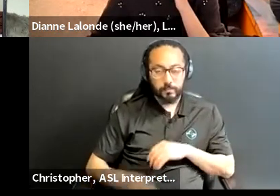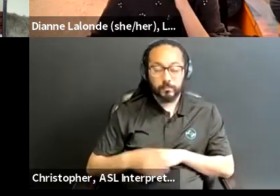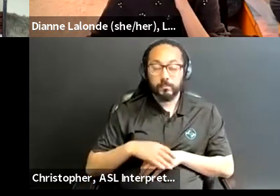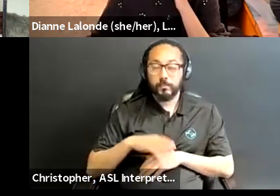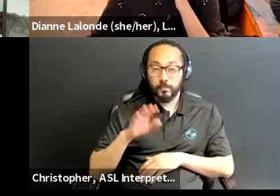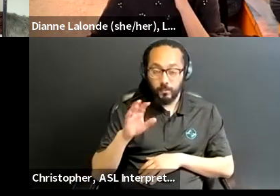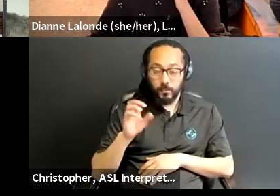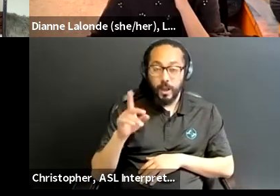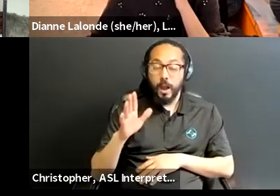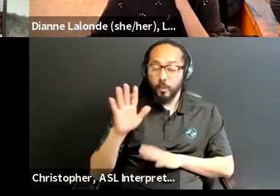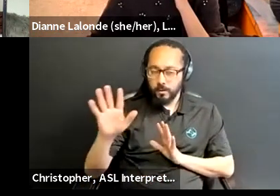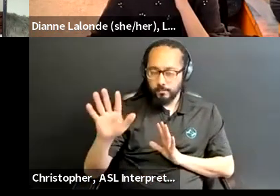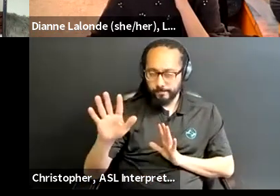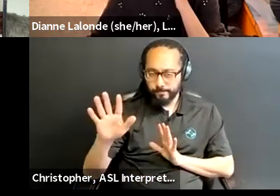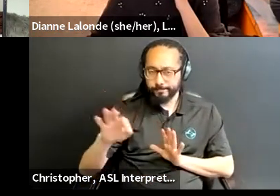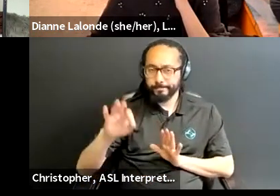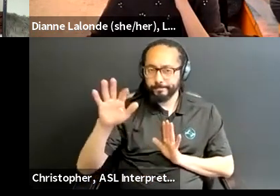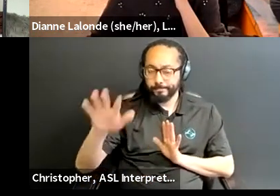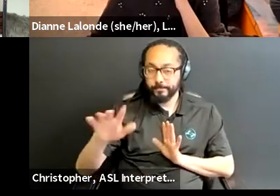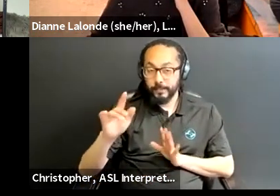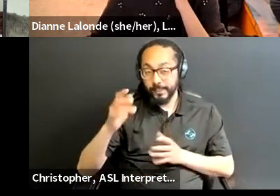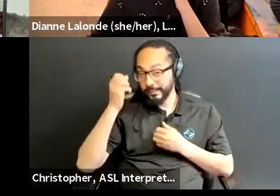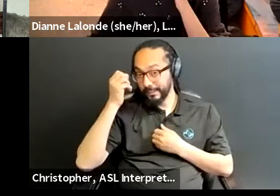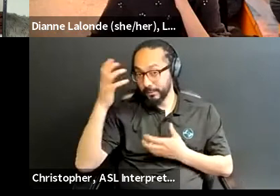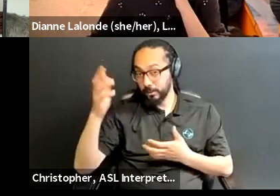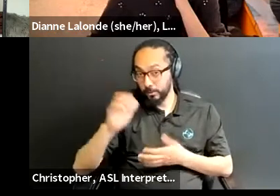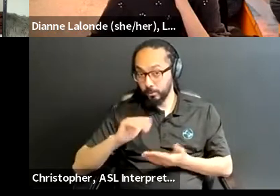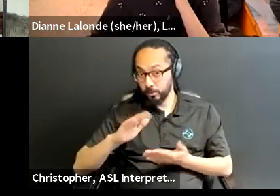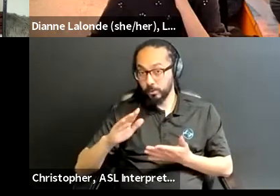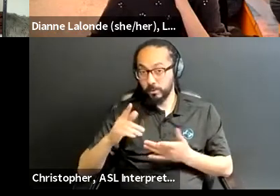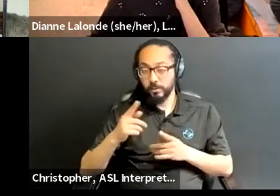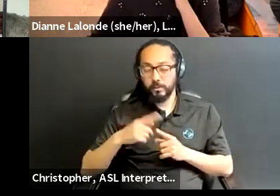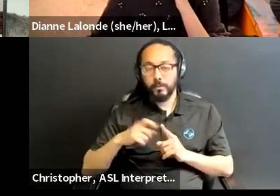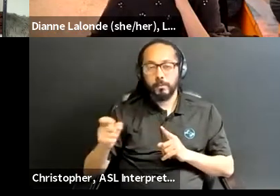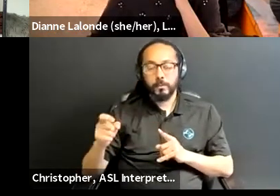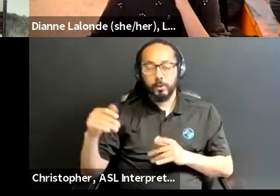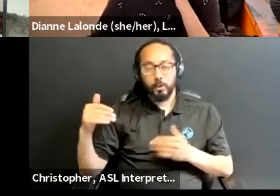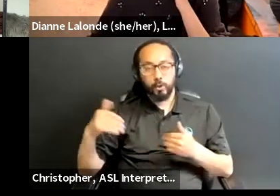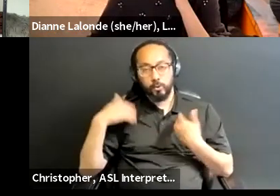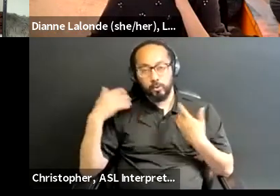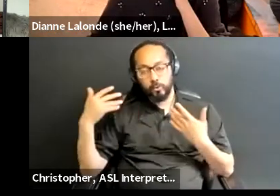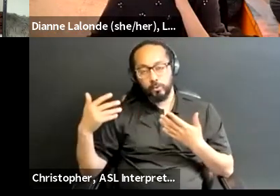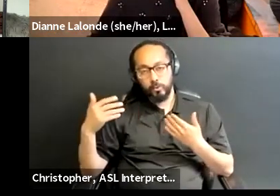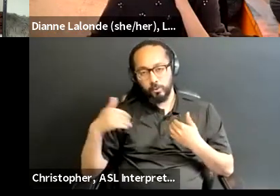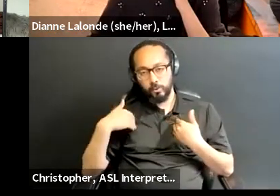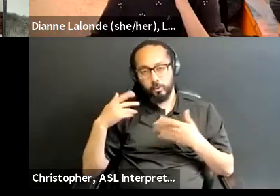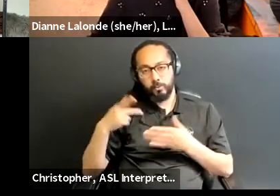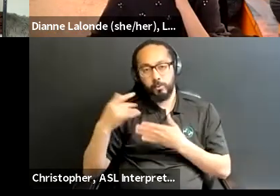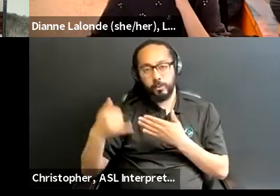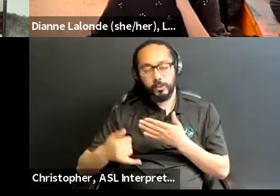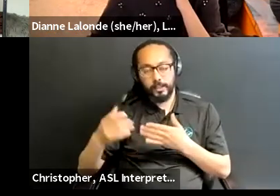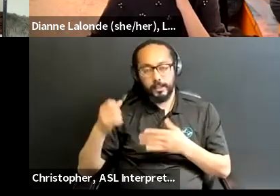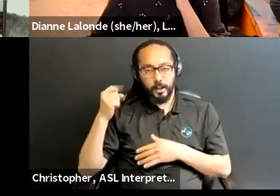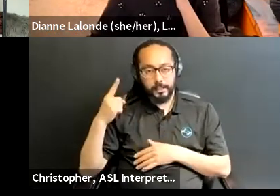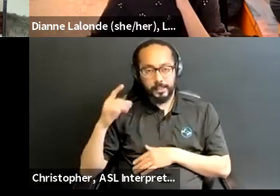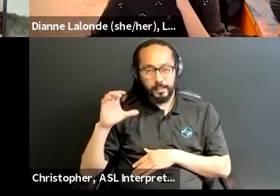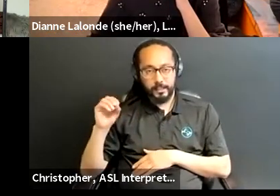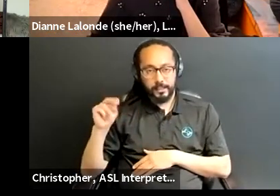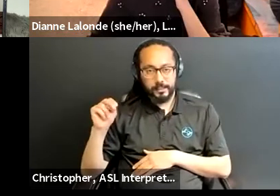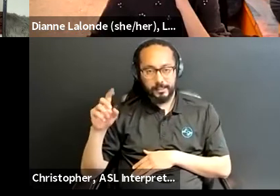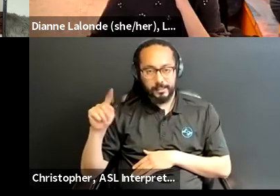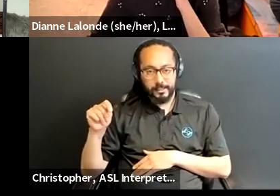approach, that was coming from the youth winning project, the Building Community Understanding Consent, where they were asking for the program